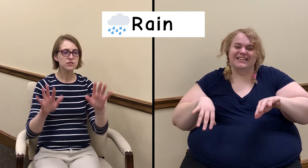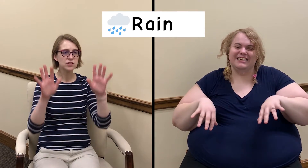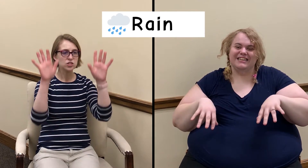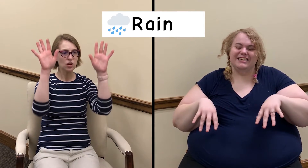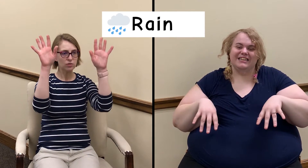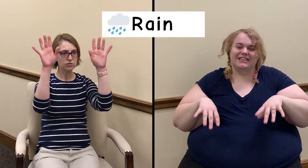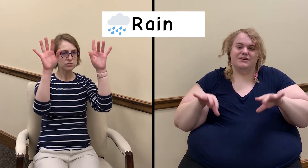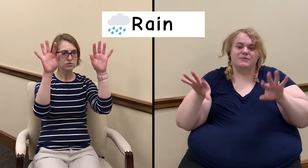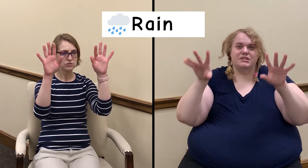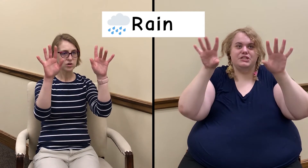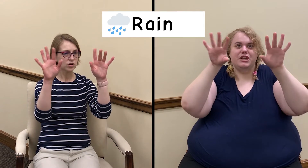than snow? Well,